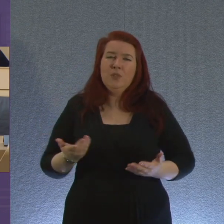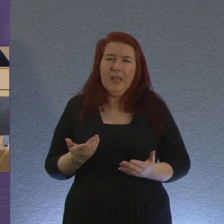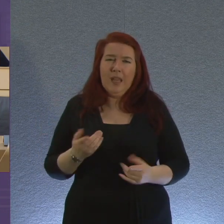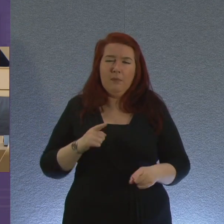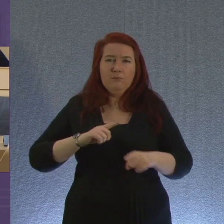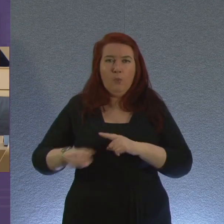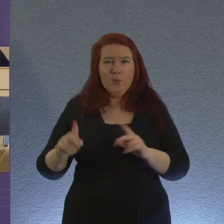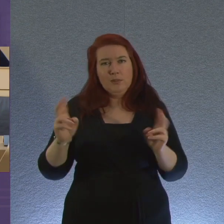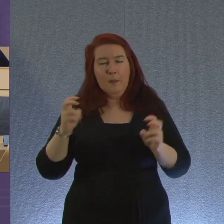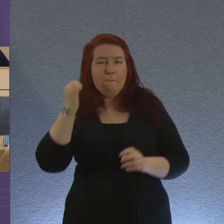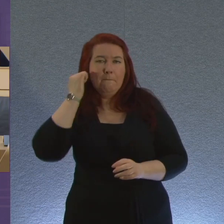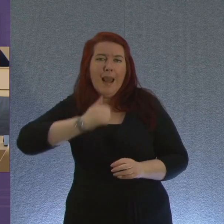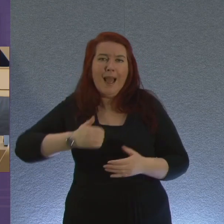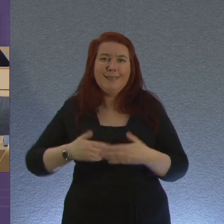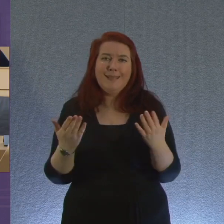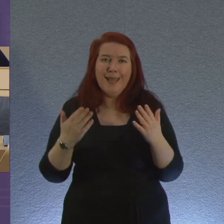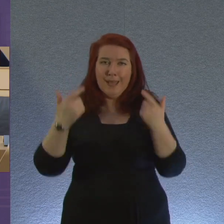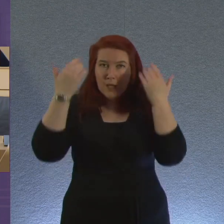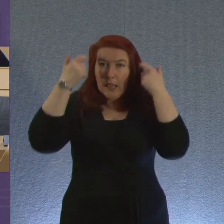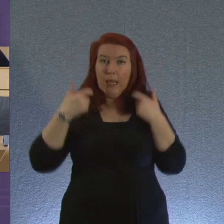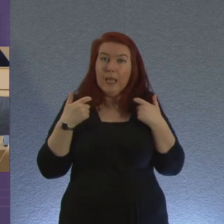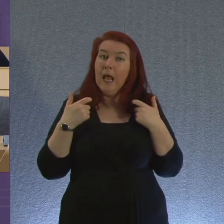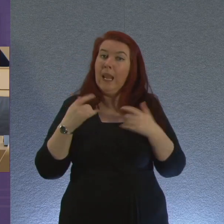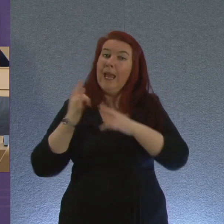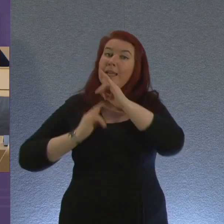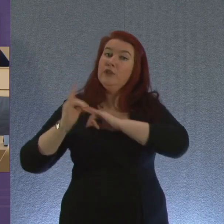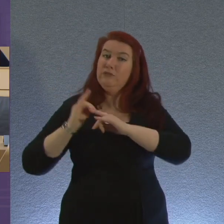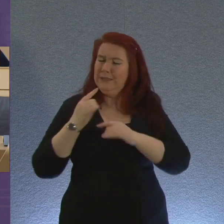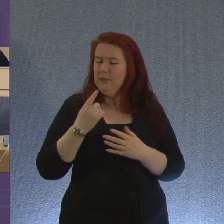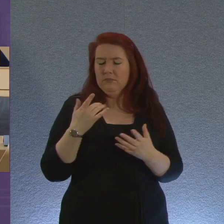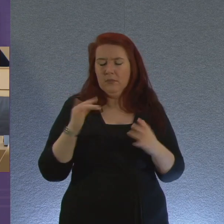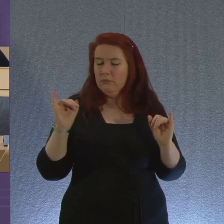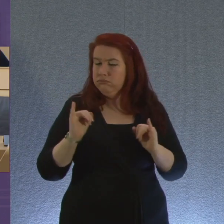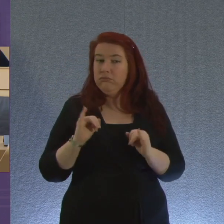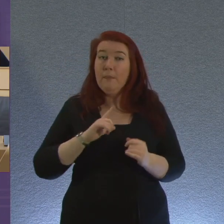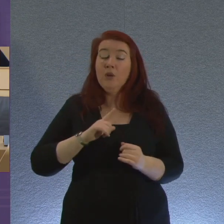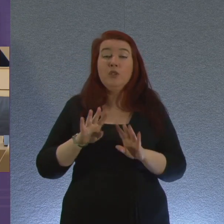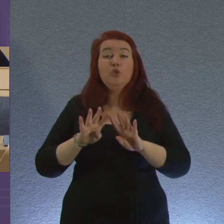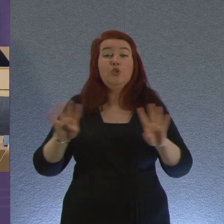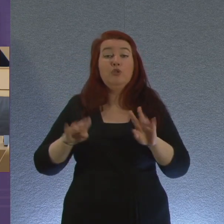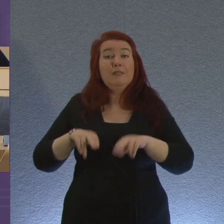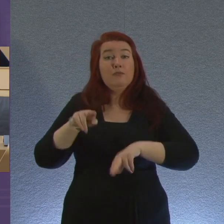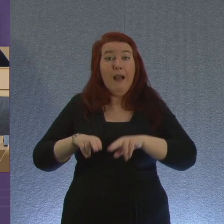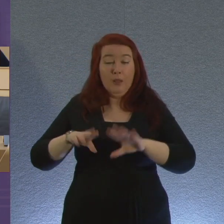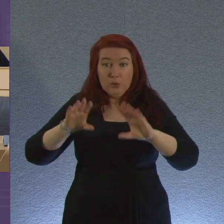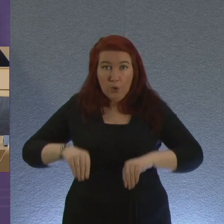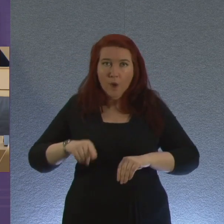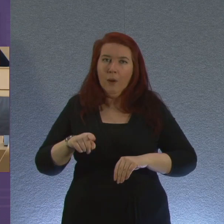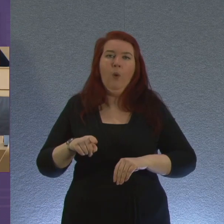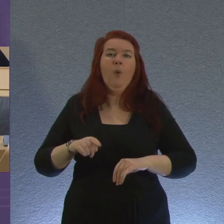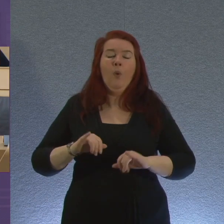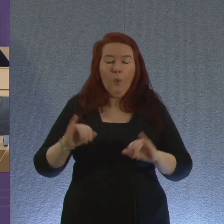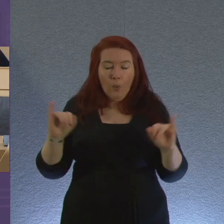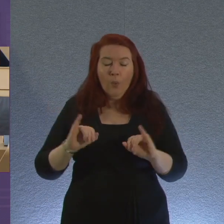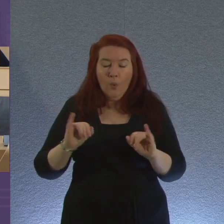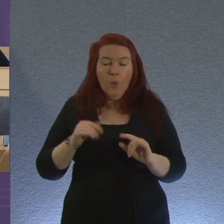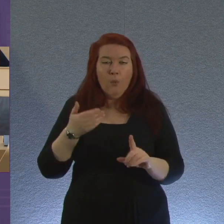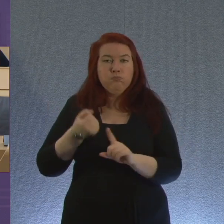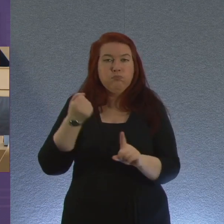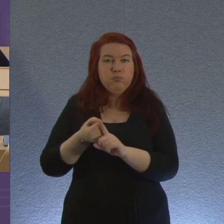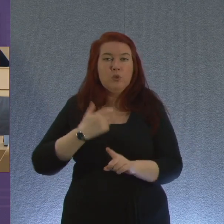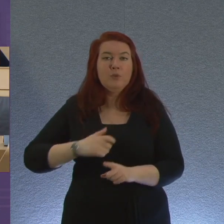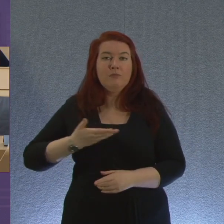legal history if the bill was to proceed and the jury trials were to be stopped on a short-term basis. We believe